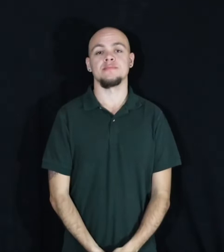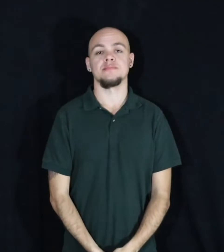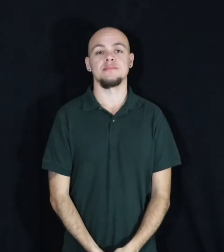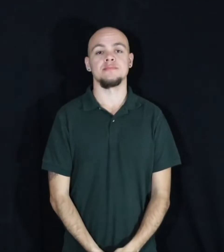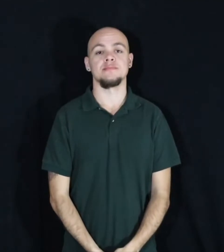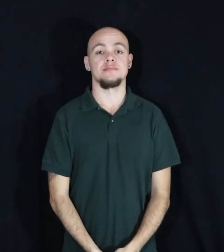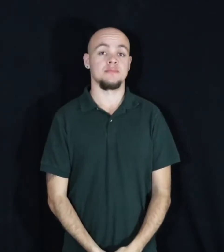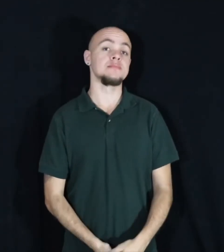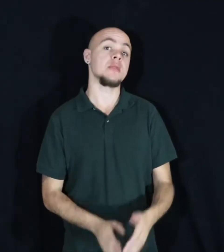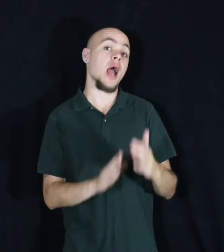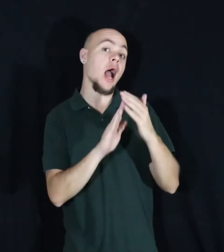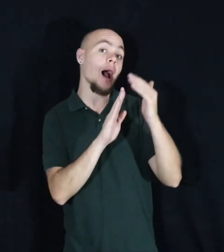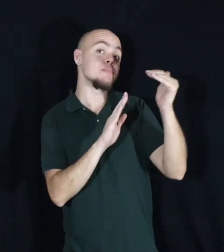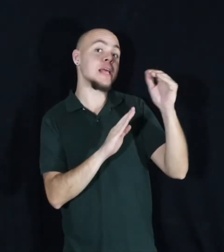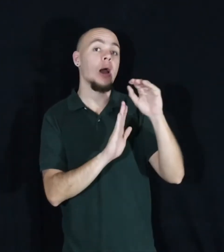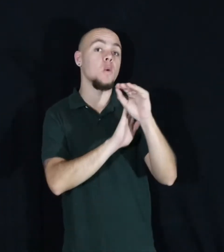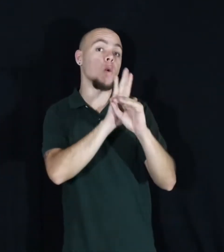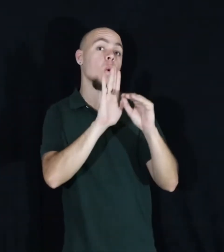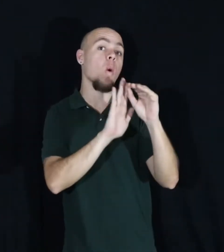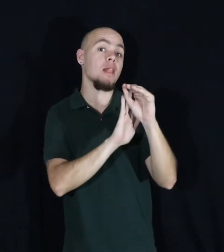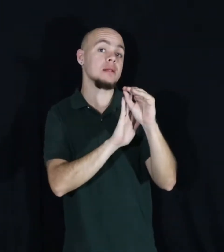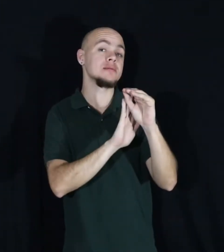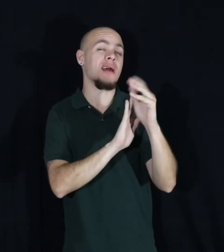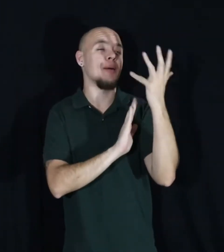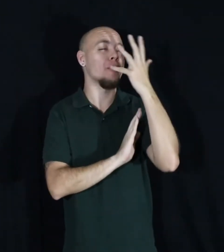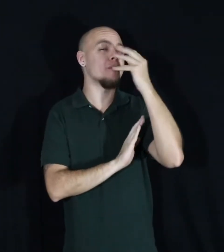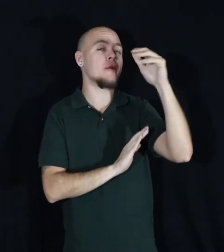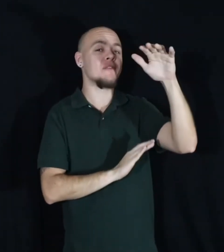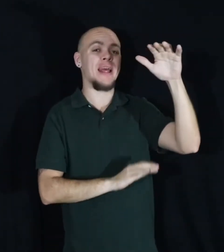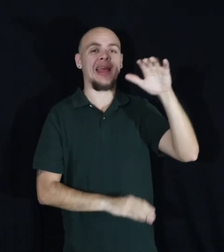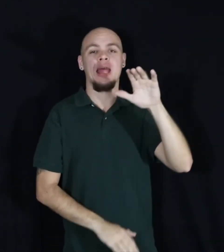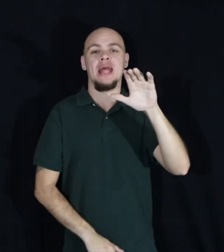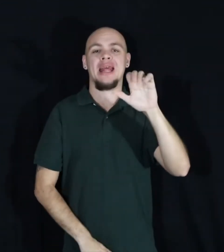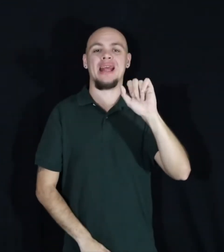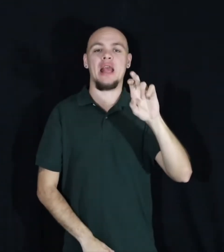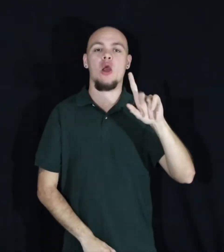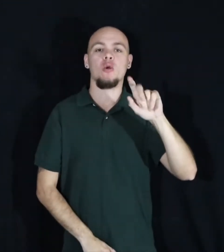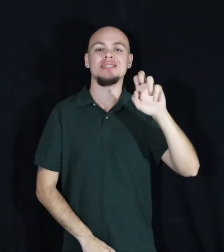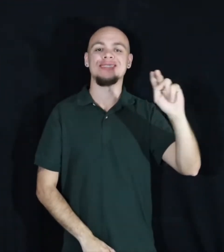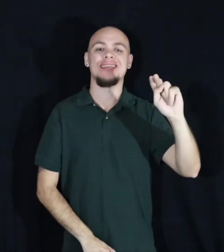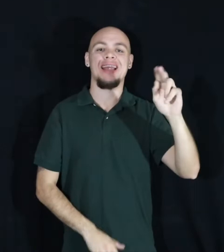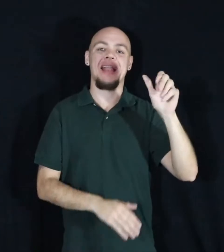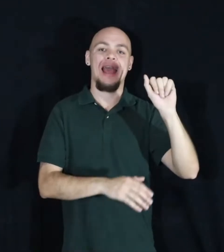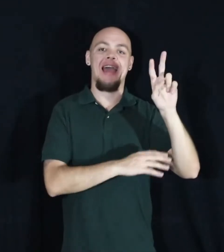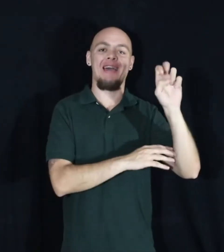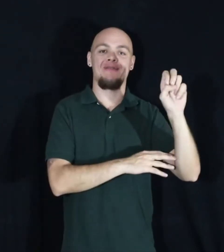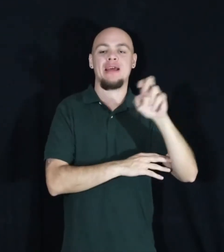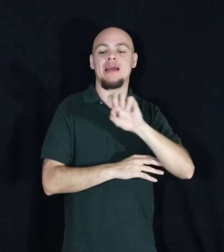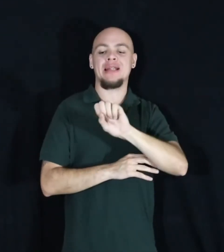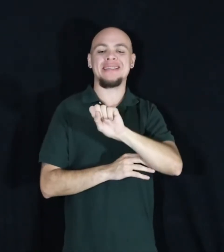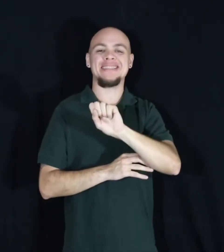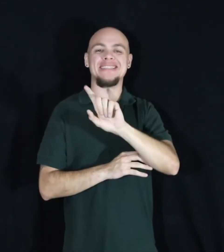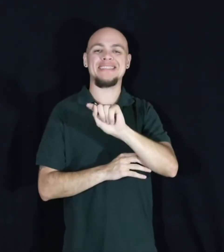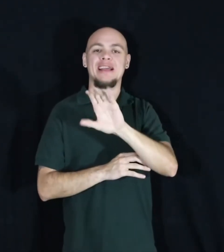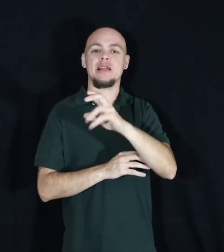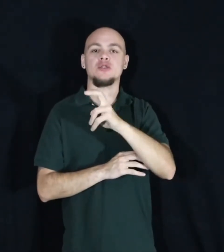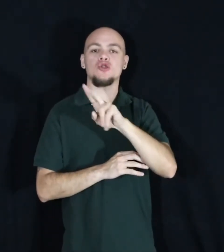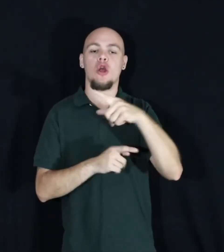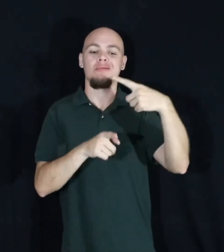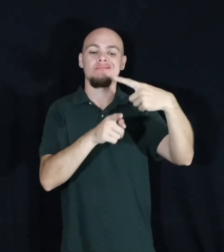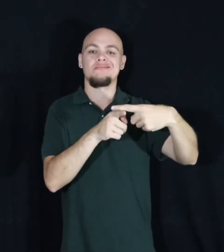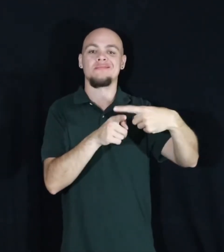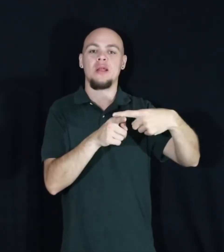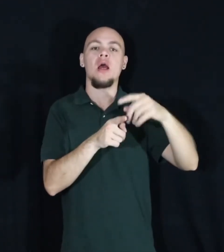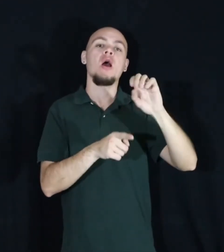In uptown New Orleans, there's a beautiful area where Carrollton Avenue meets St. Charles. The oak trees, their roots